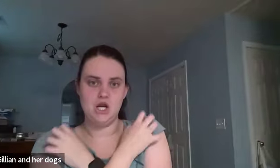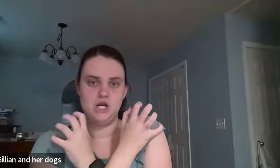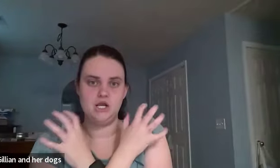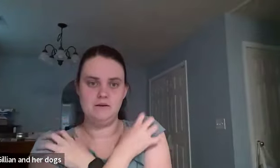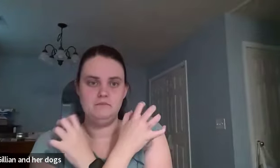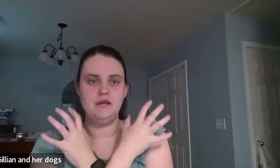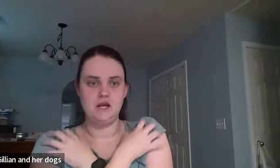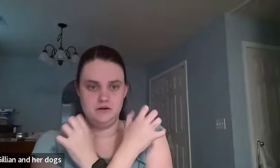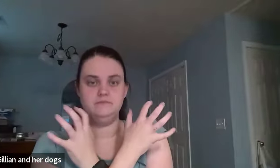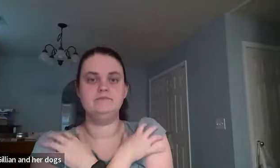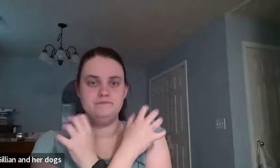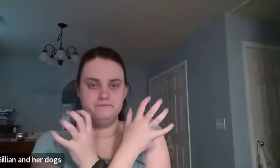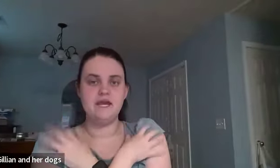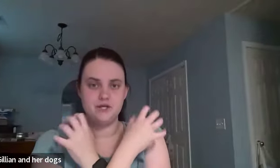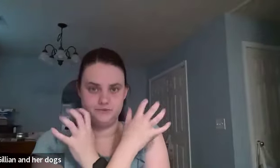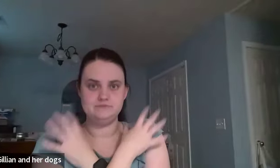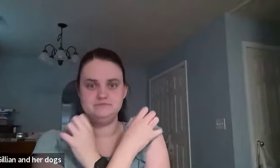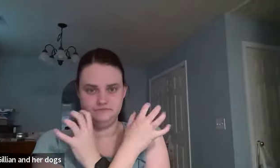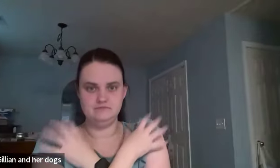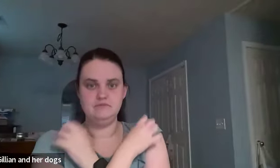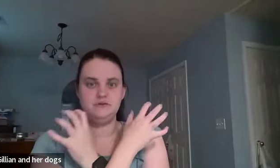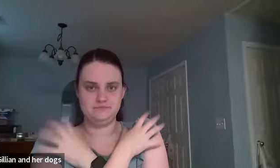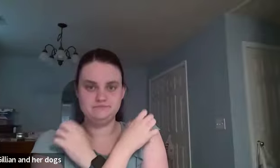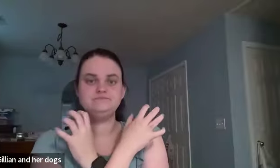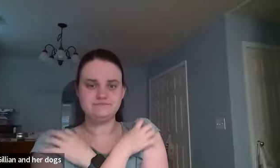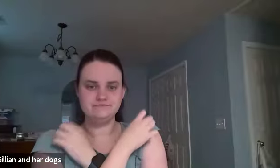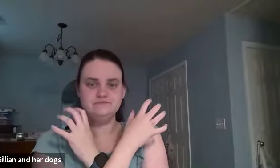Bear, bear, bear, bear.